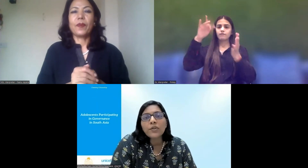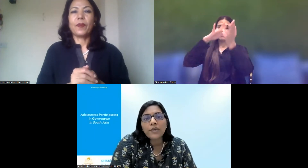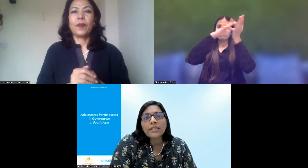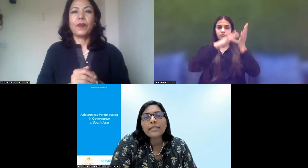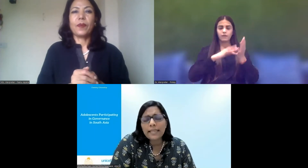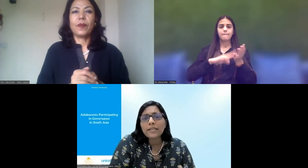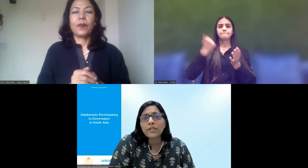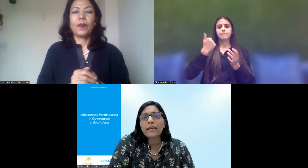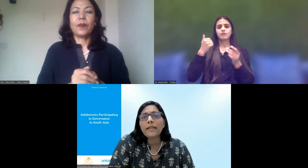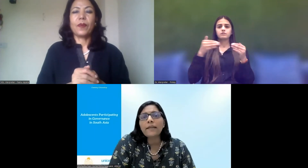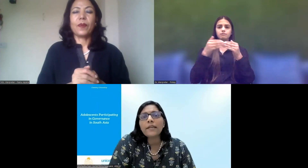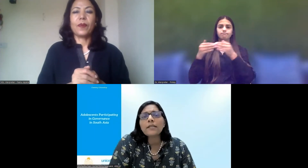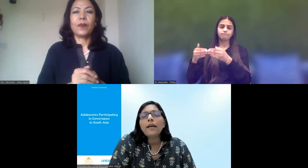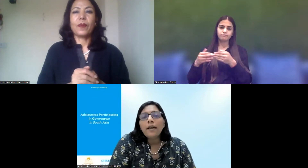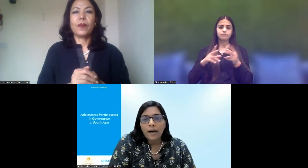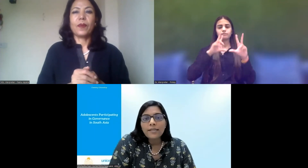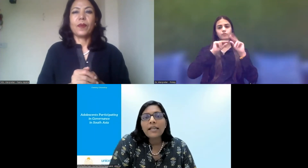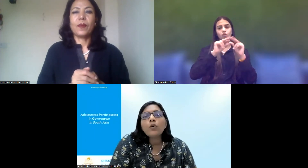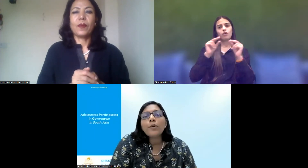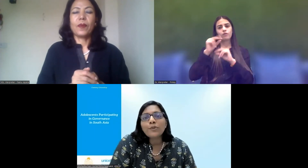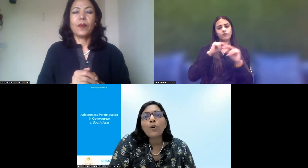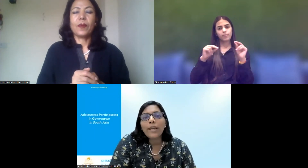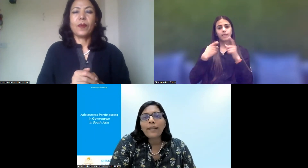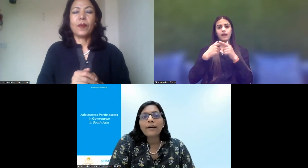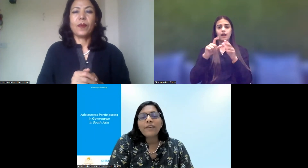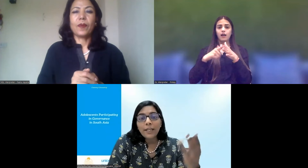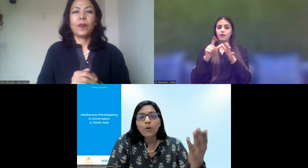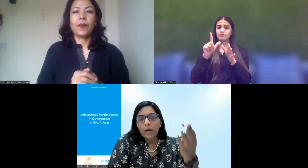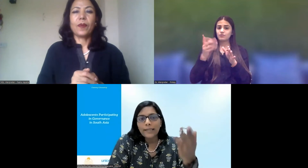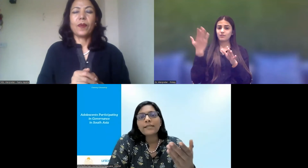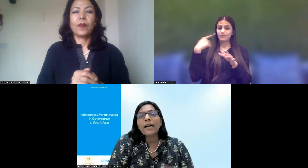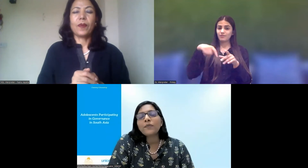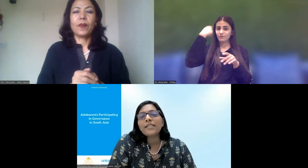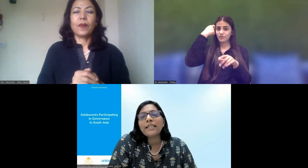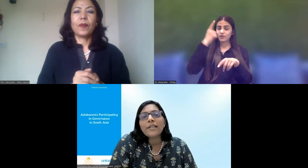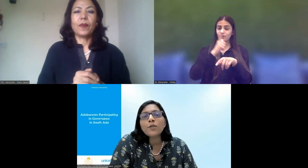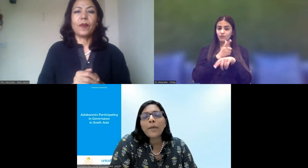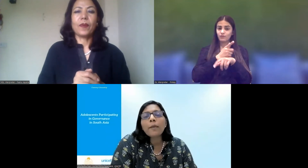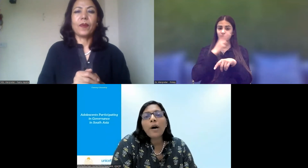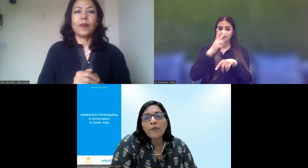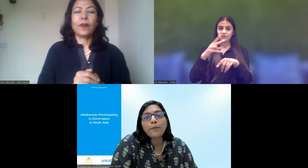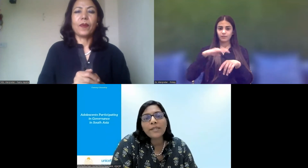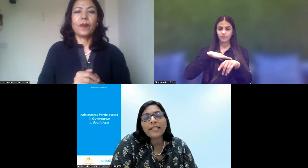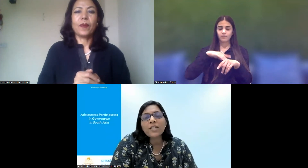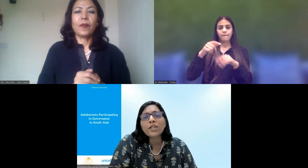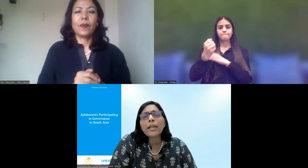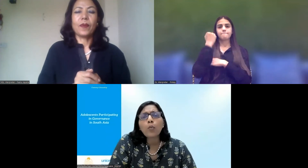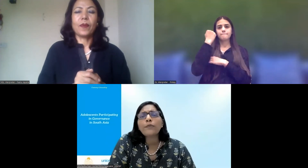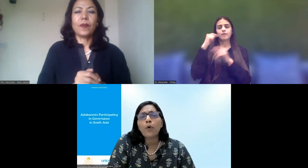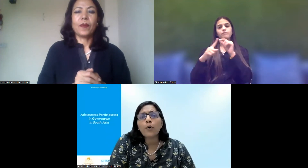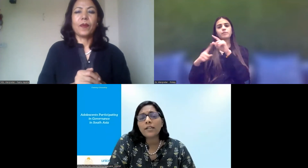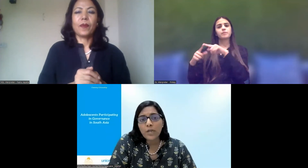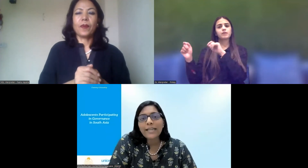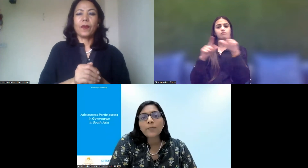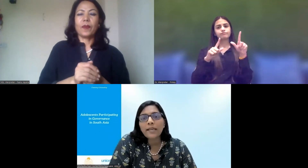ministry officials in a national level event. Kajal, whom you saw in the video at the start of this event, made a powerful presentation along with